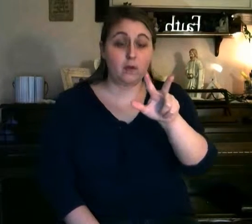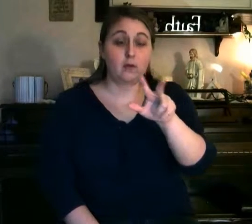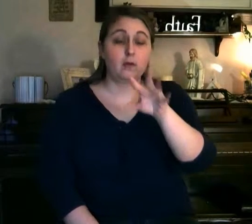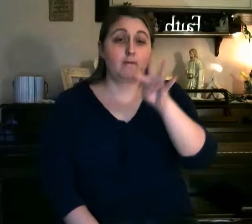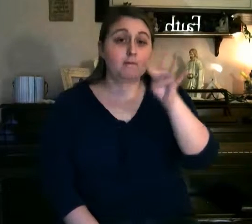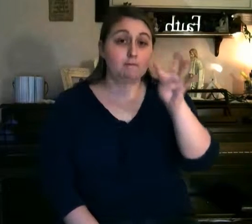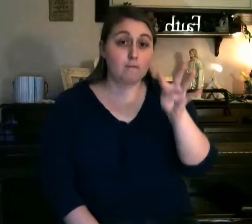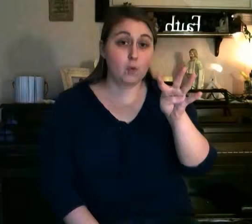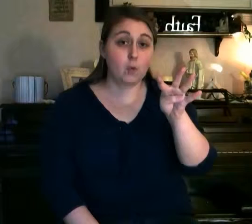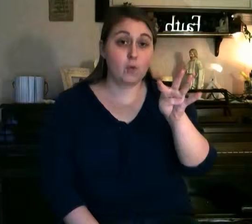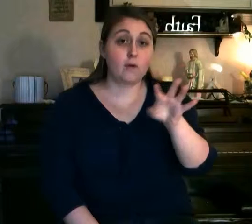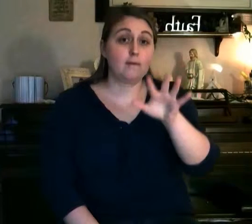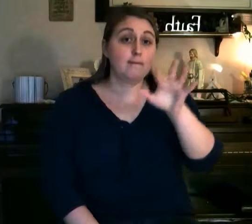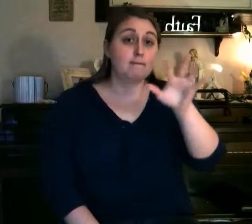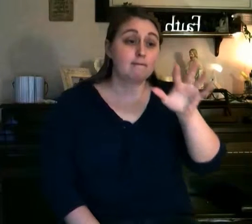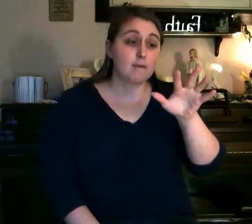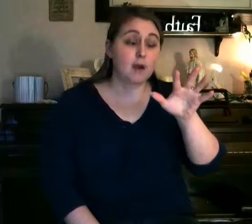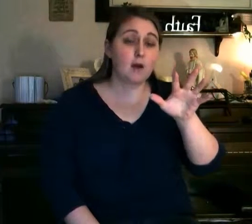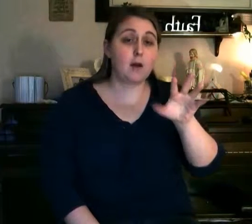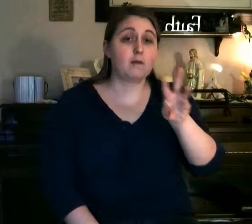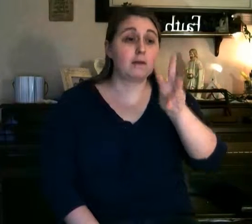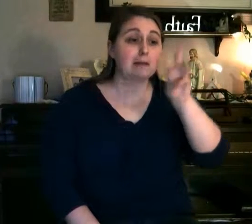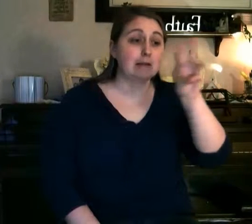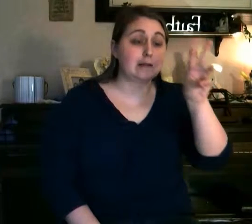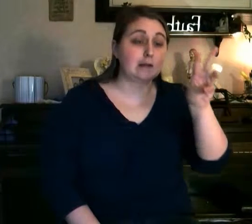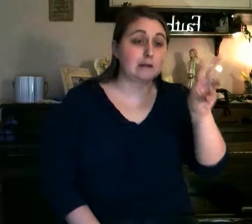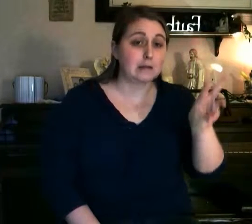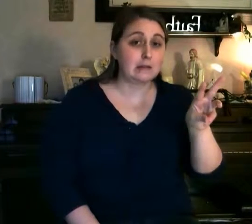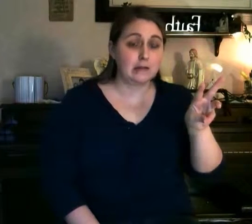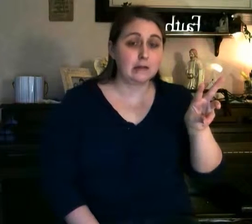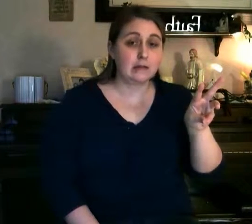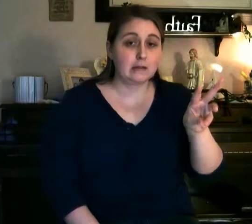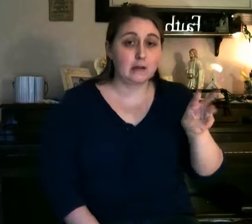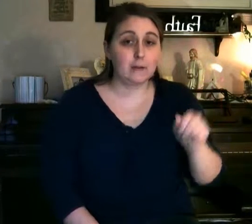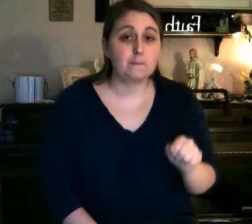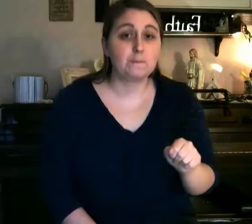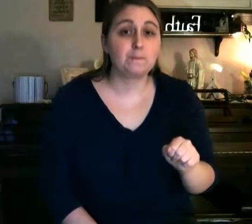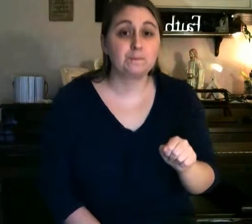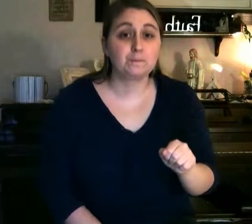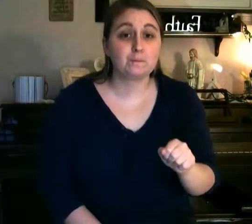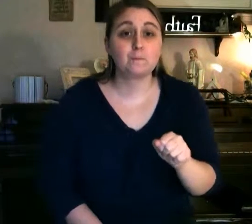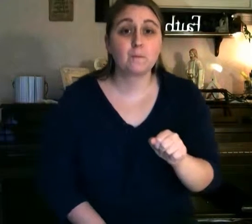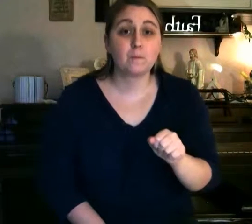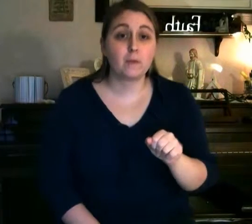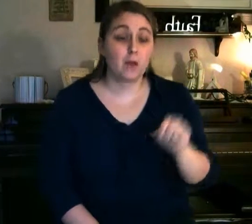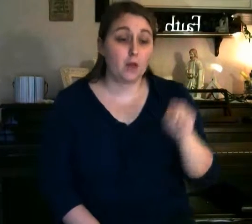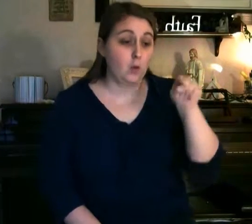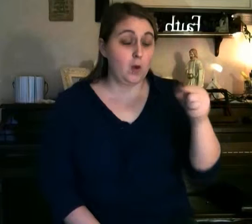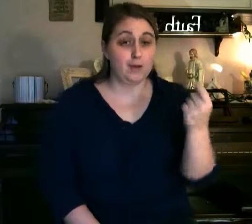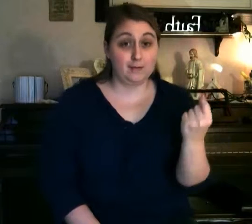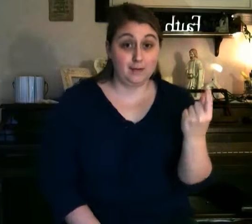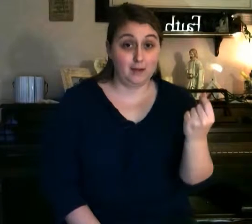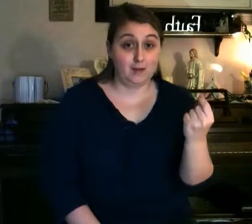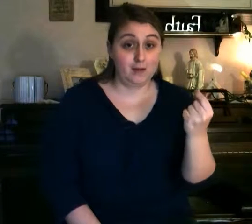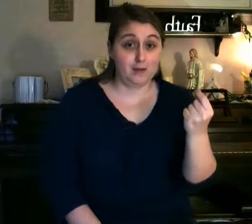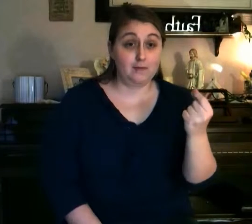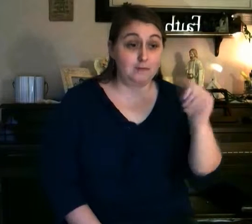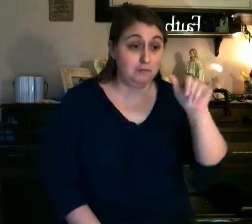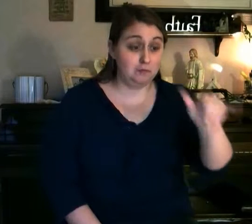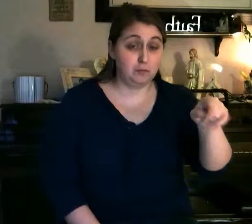3, 4, 5, 6. We're at 11. So 5